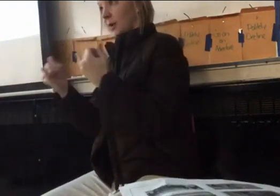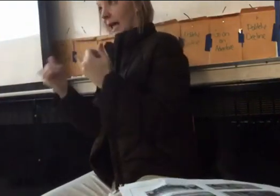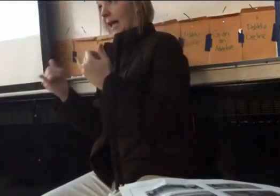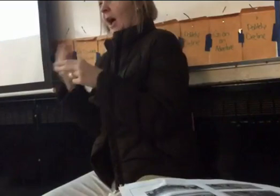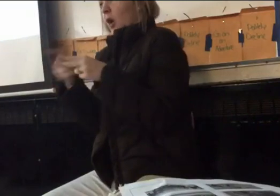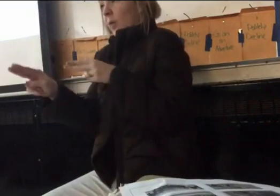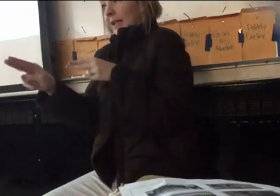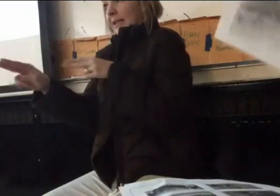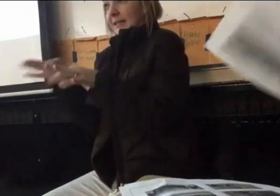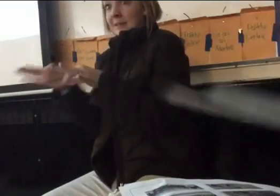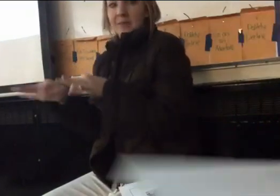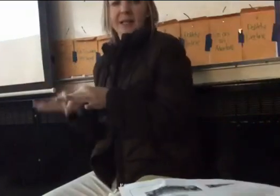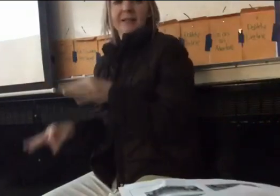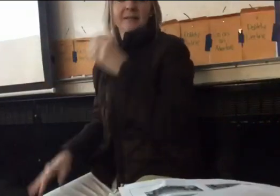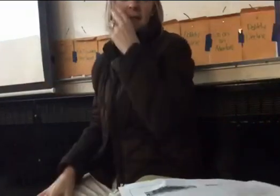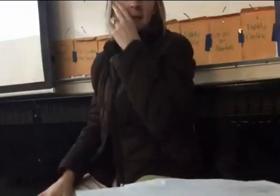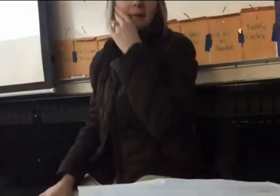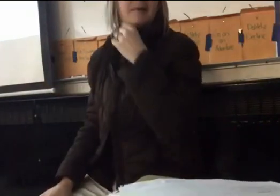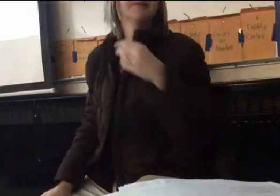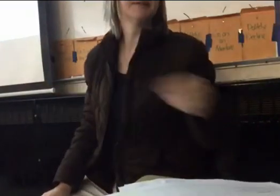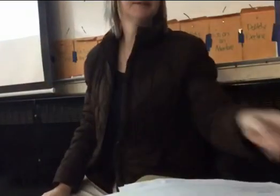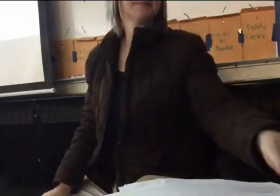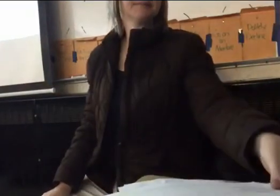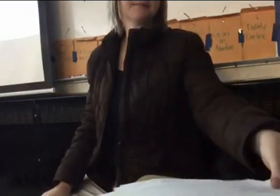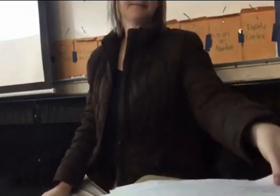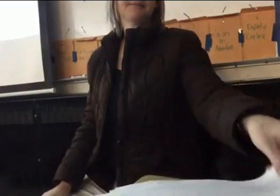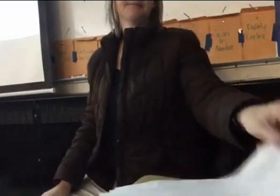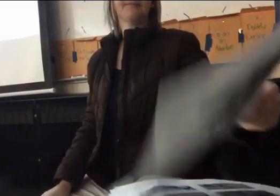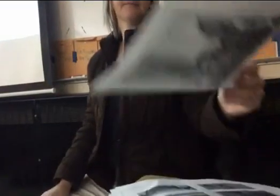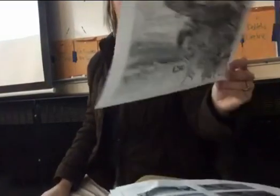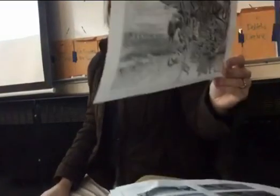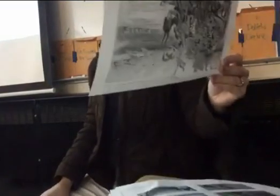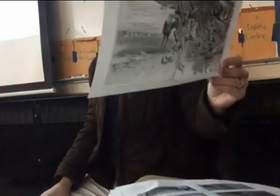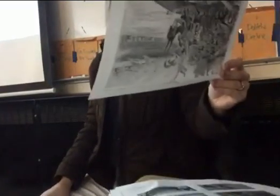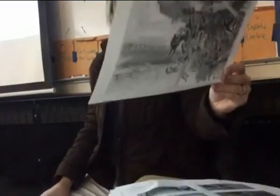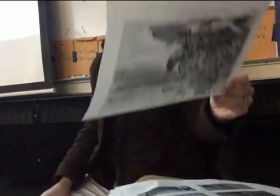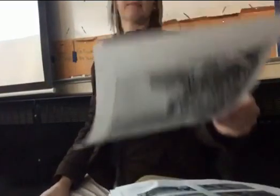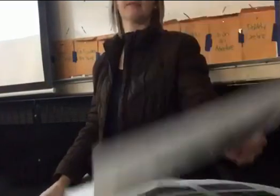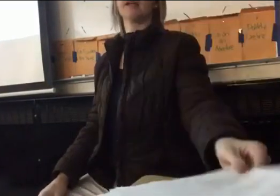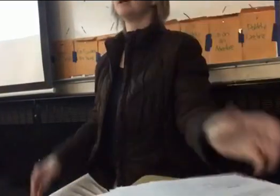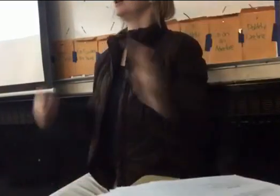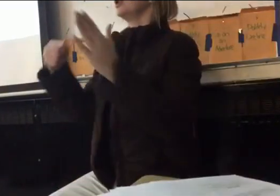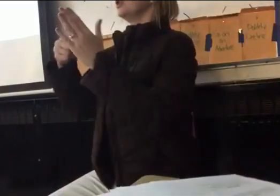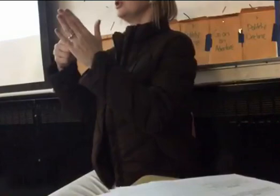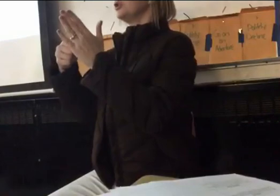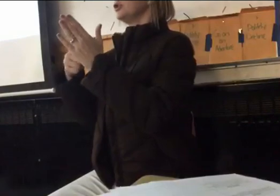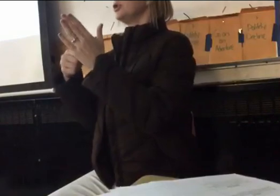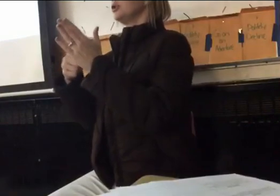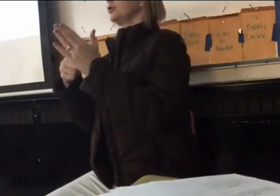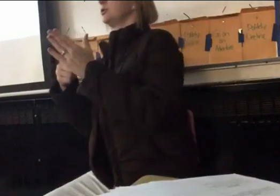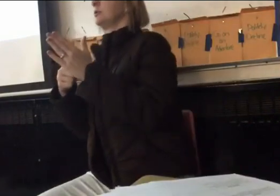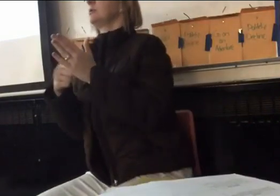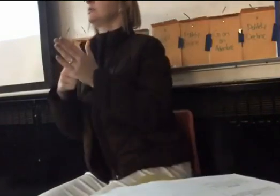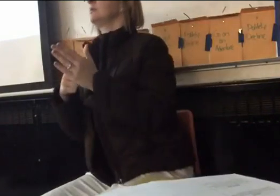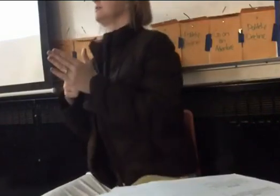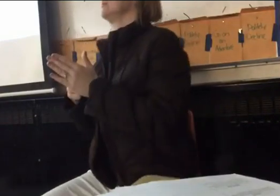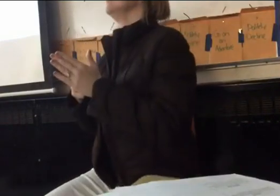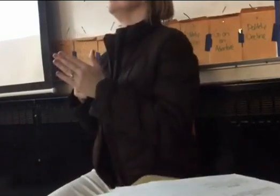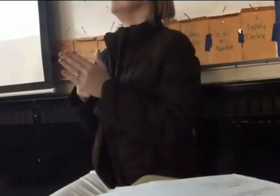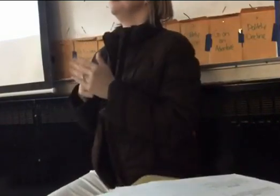it, because we're almost out of time. This is due next class as well. This should take you about 10 minutes. It's pretty